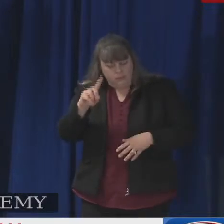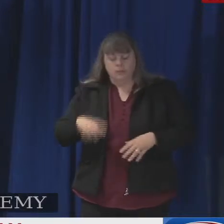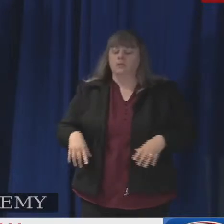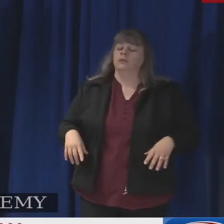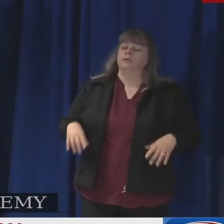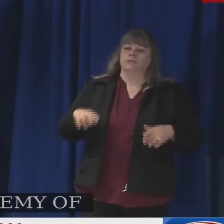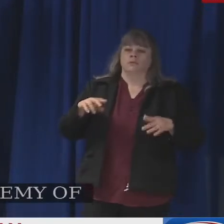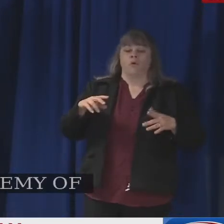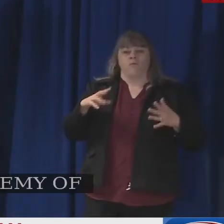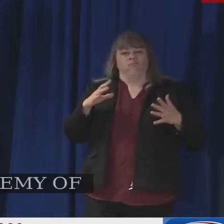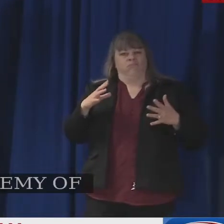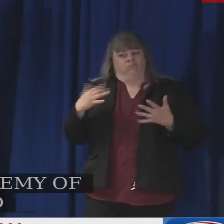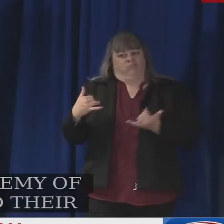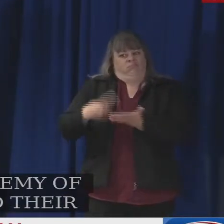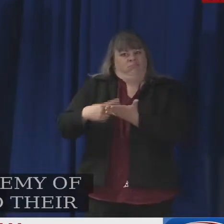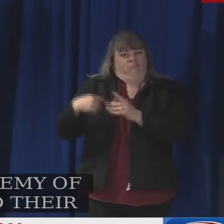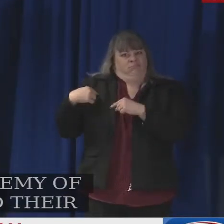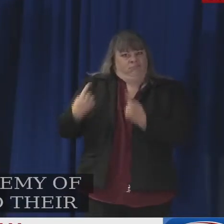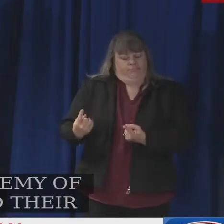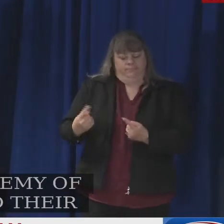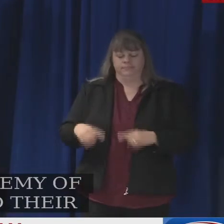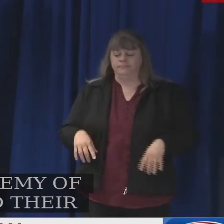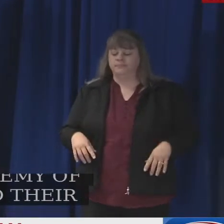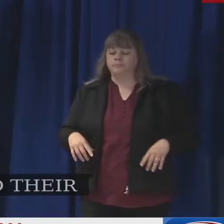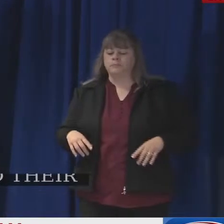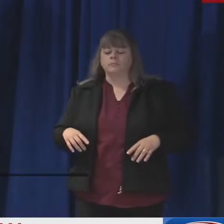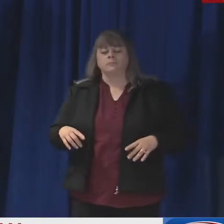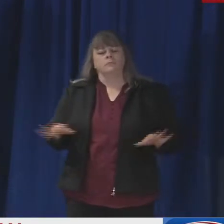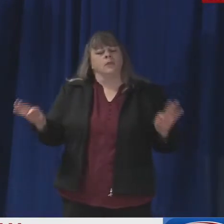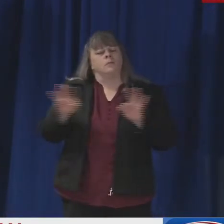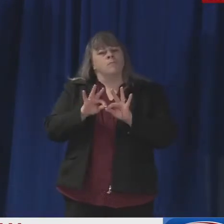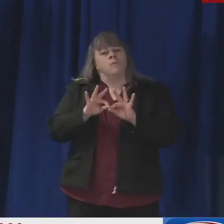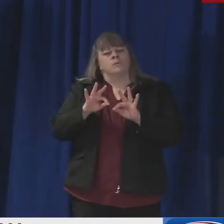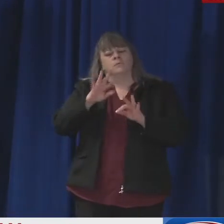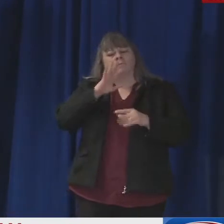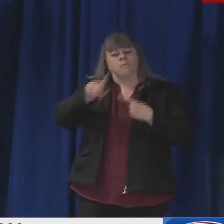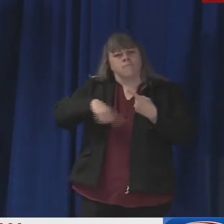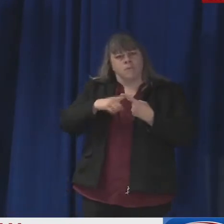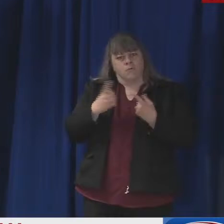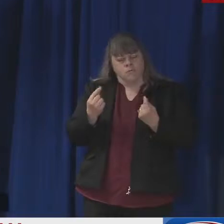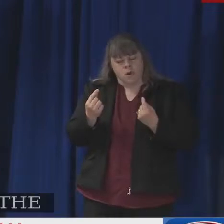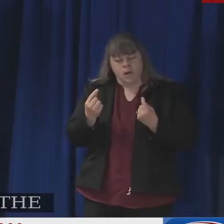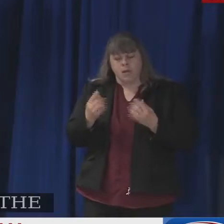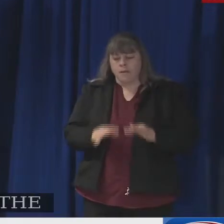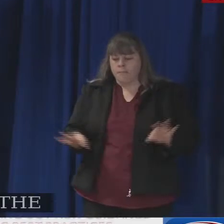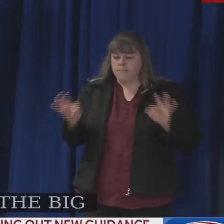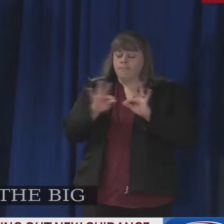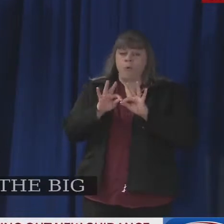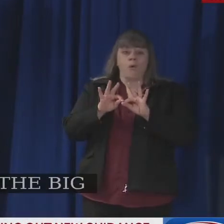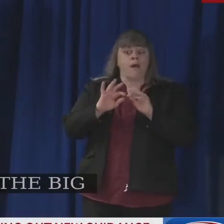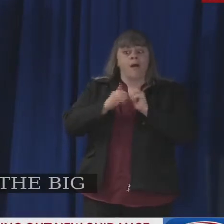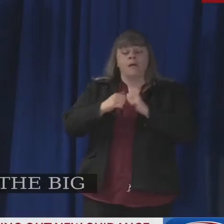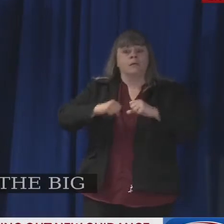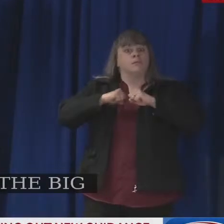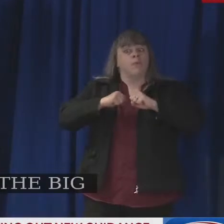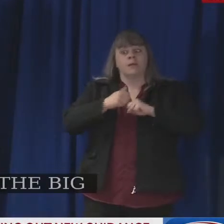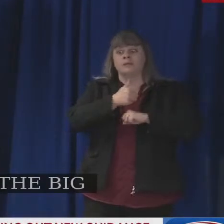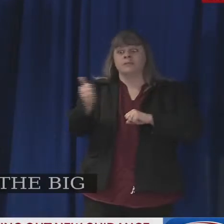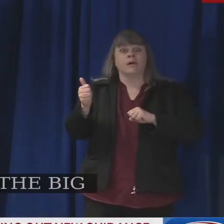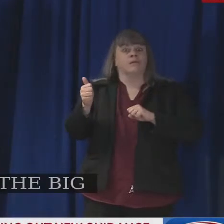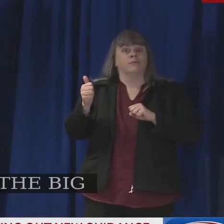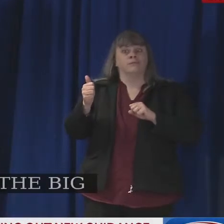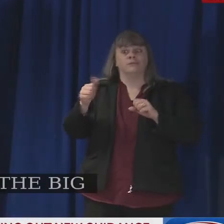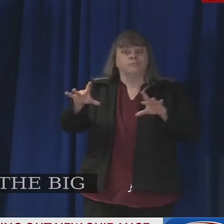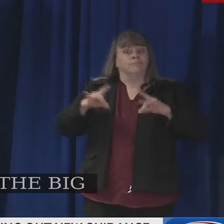I think going back to sort of the big picture, the first and the best and the most important line of defense against COVID-19 is